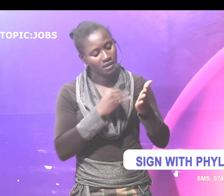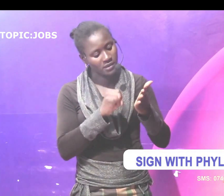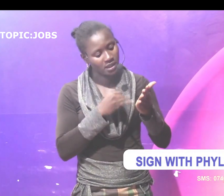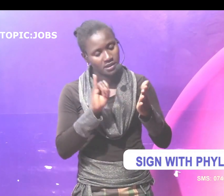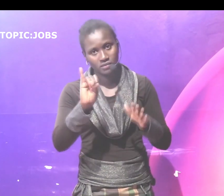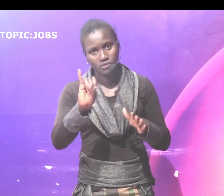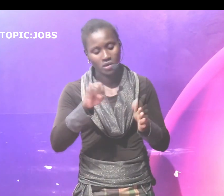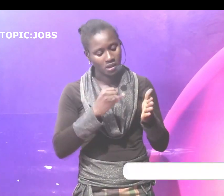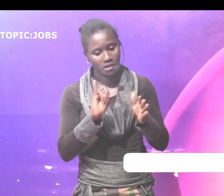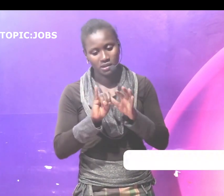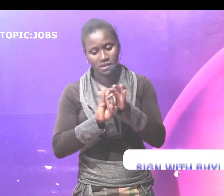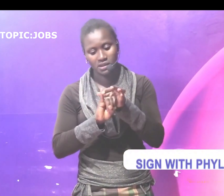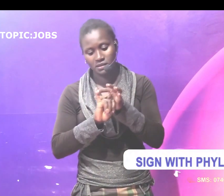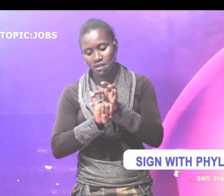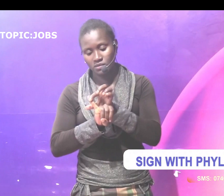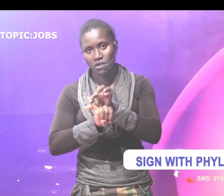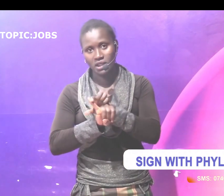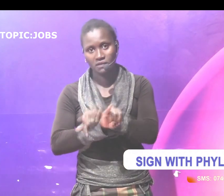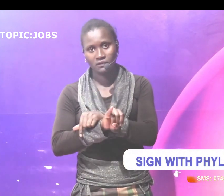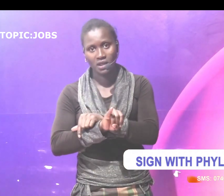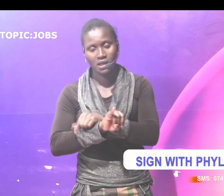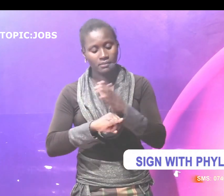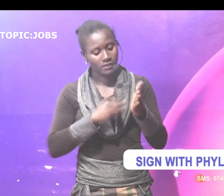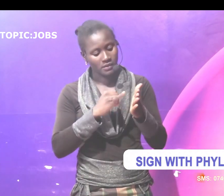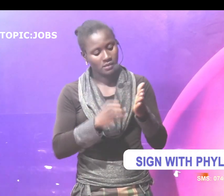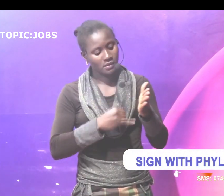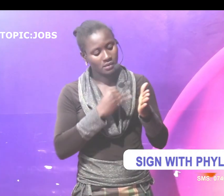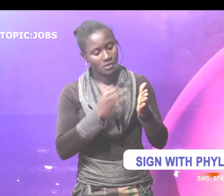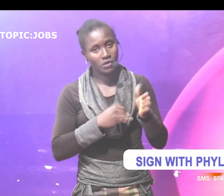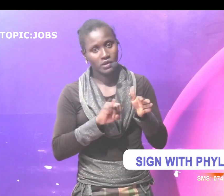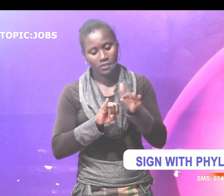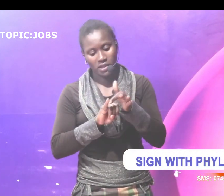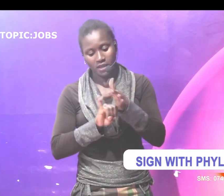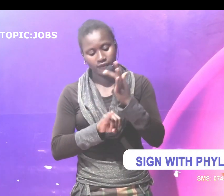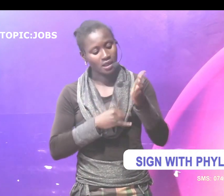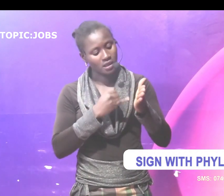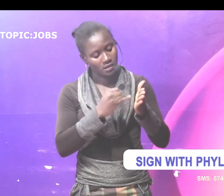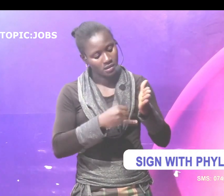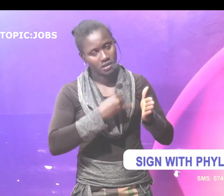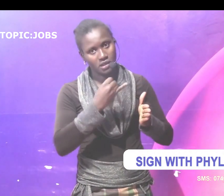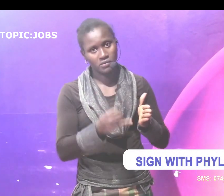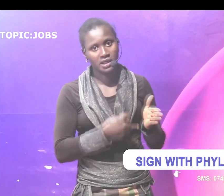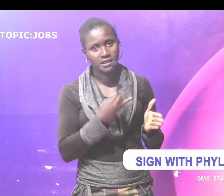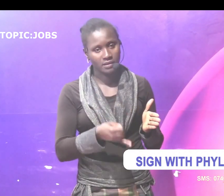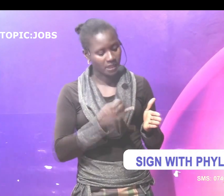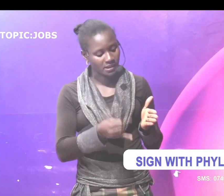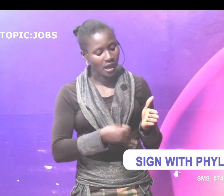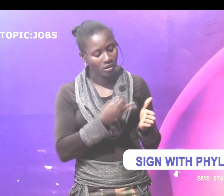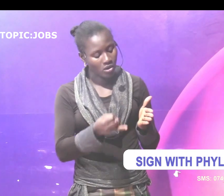it small. This is the smallest finger, or the pinky finger, and then you make some circle on